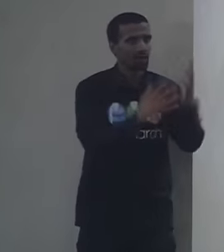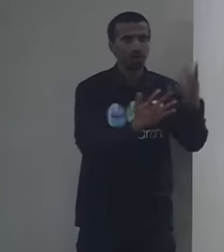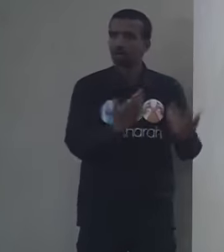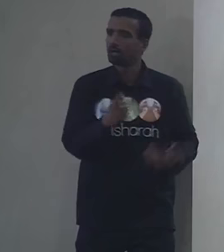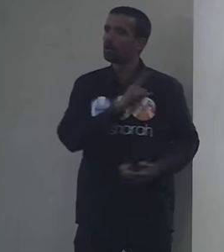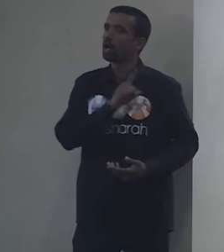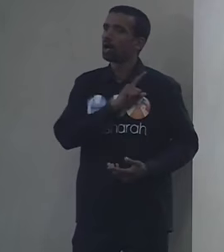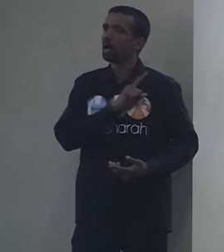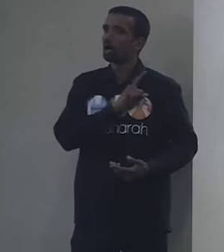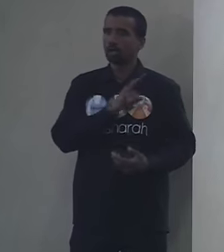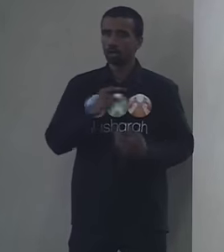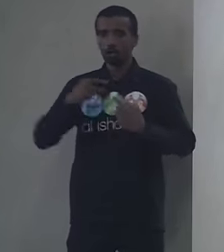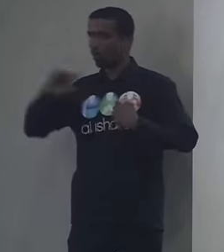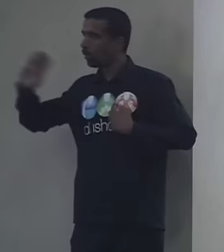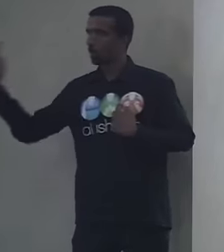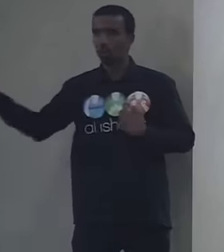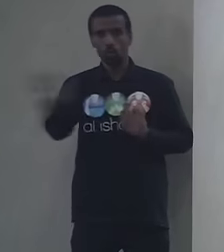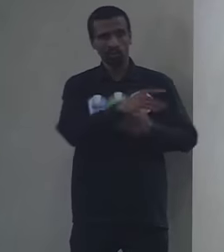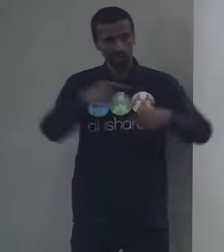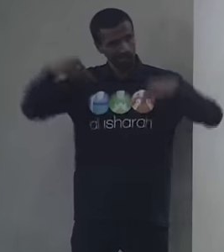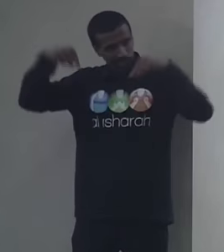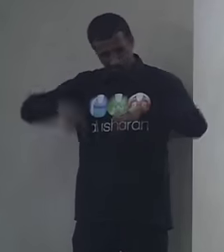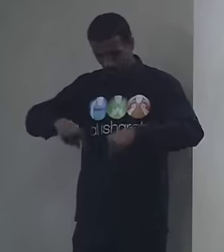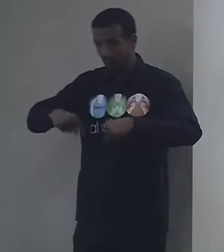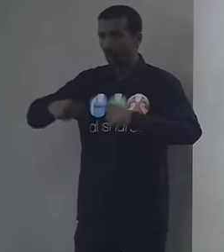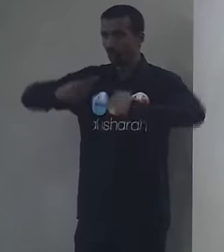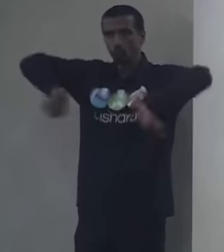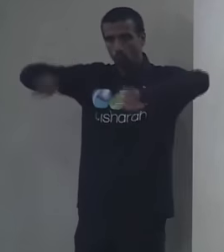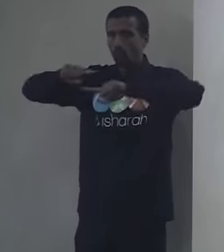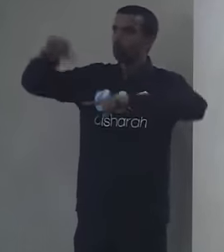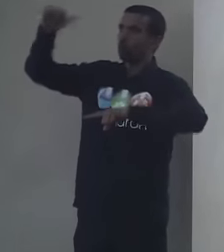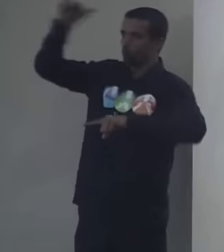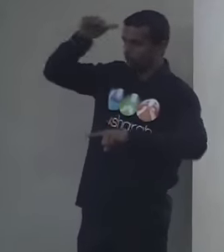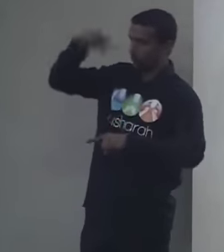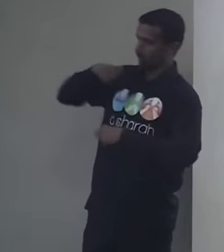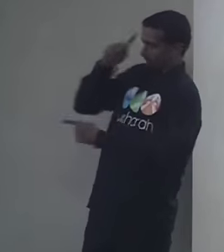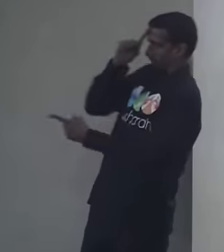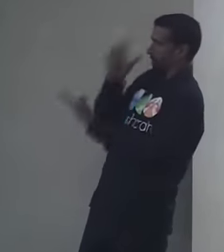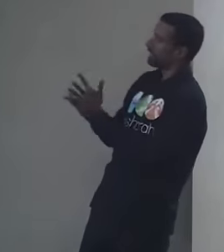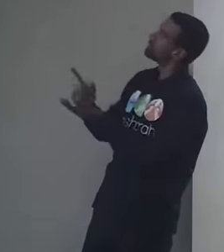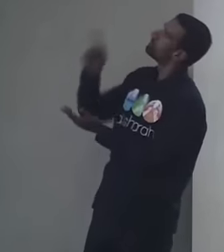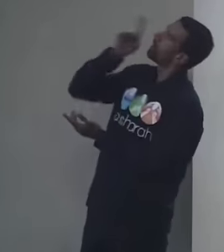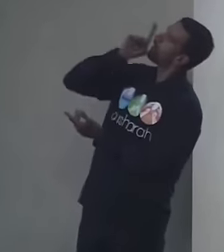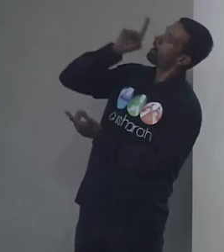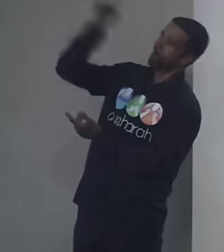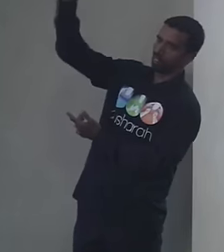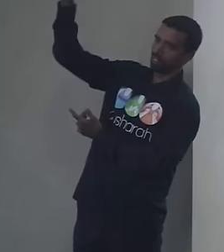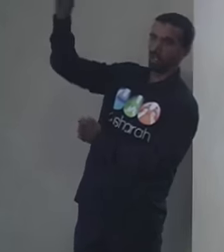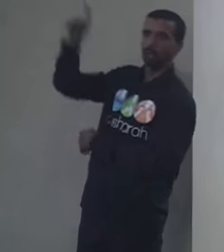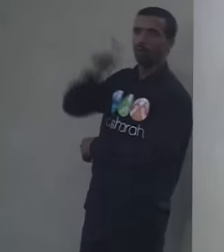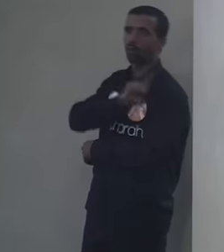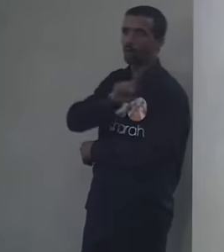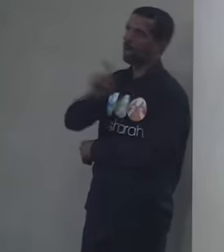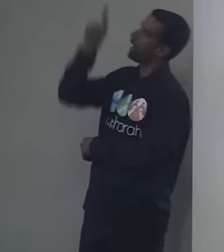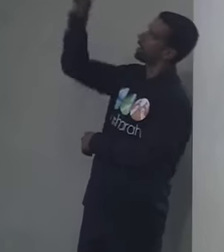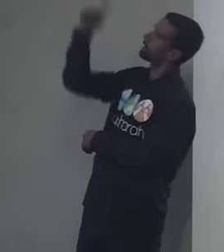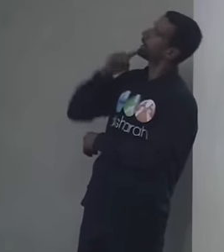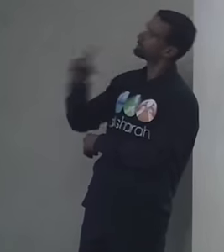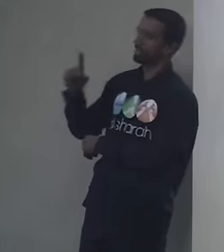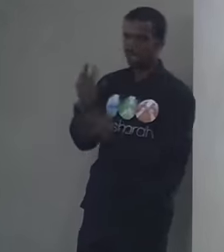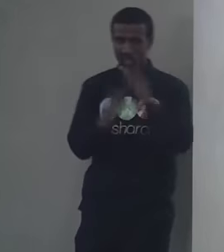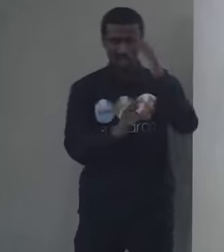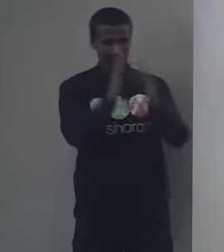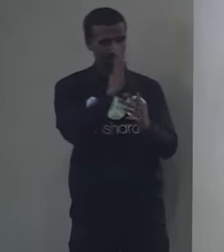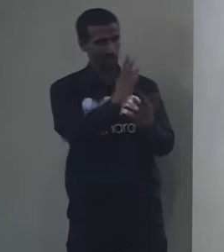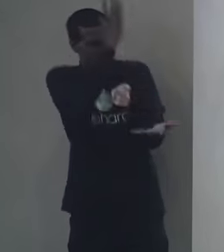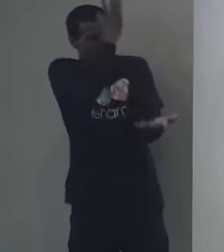Allah is absolutely convincing. And if you were to ponder it on yourself, on your own life, then you would know that the akhirah is real.